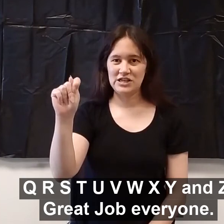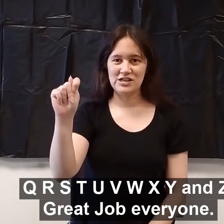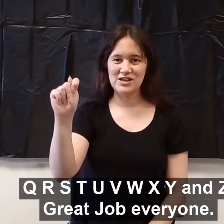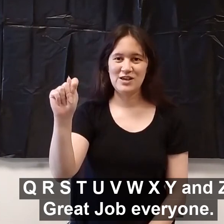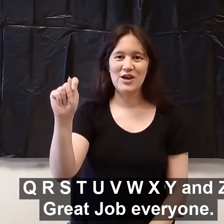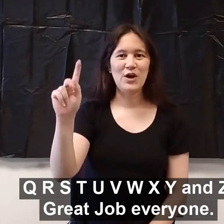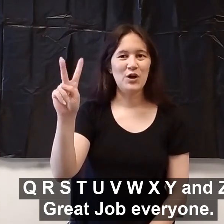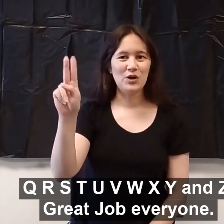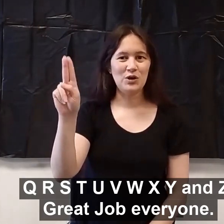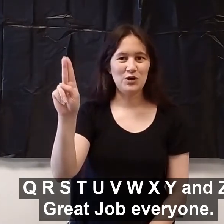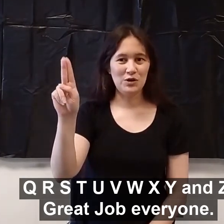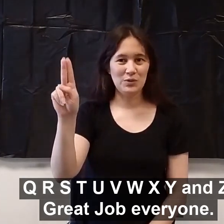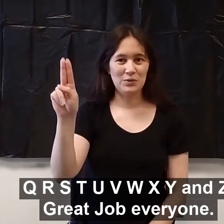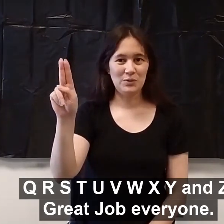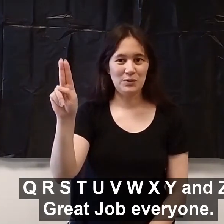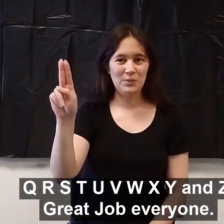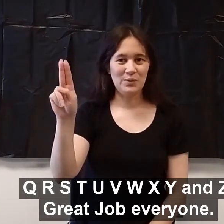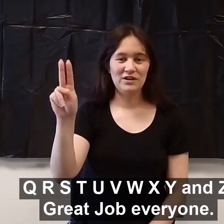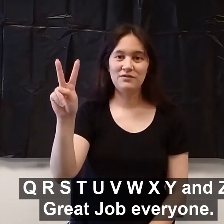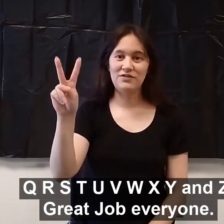T, U, V,